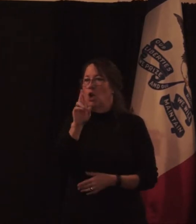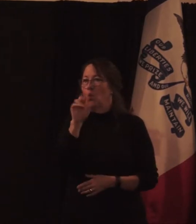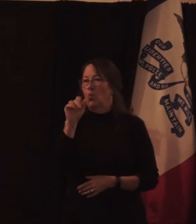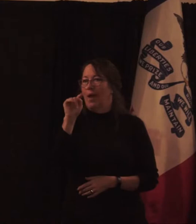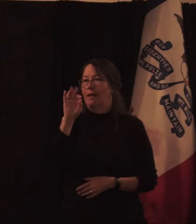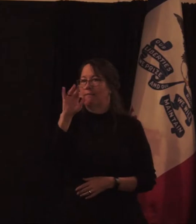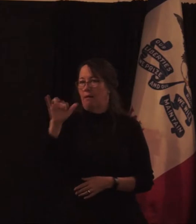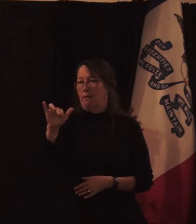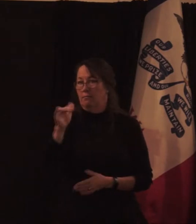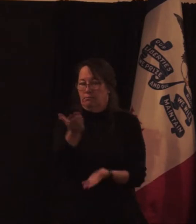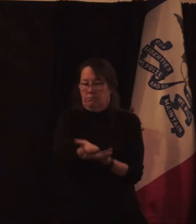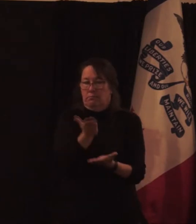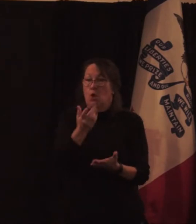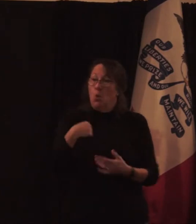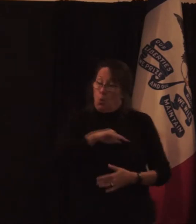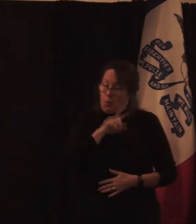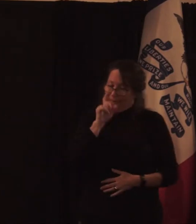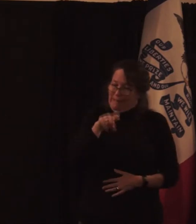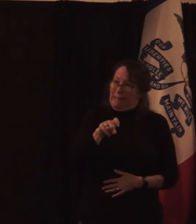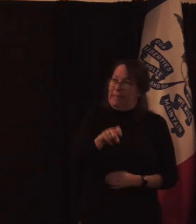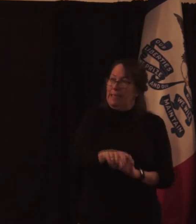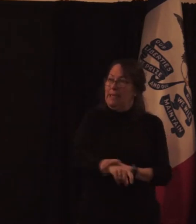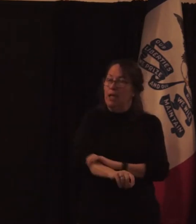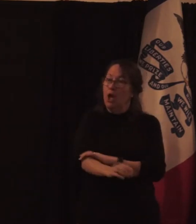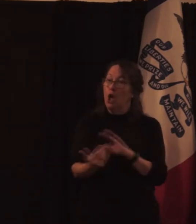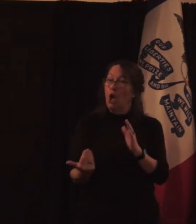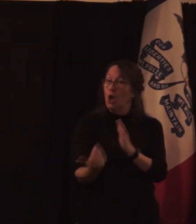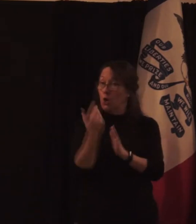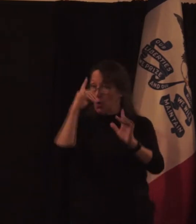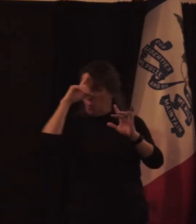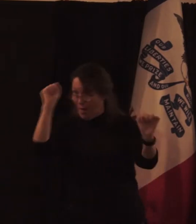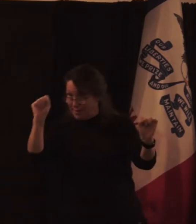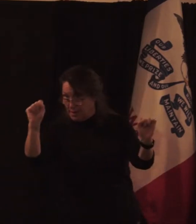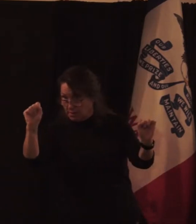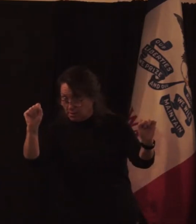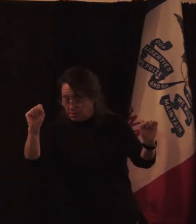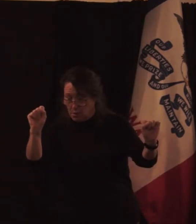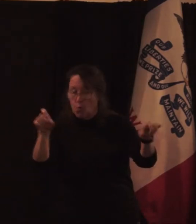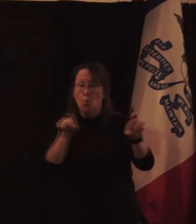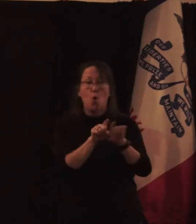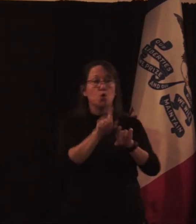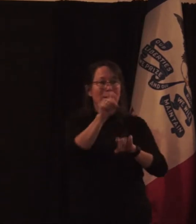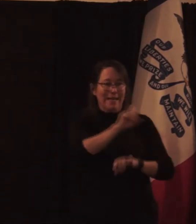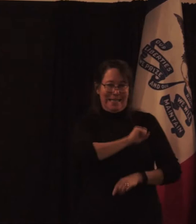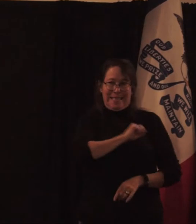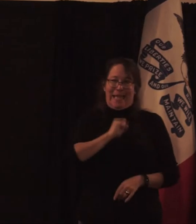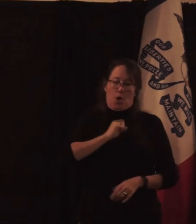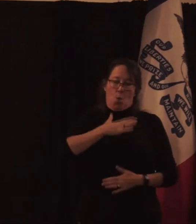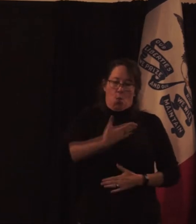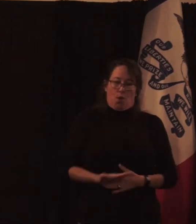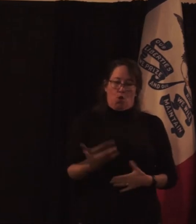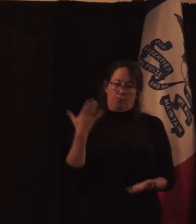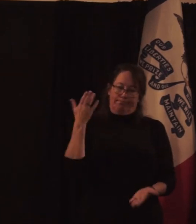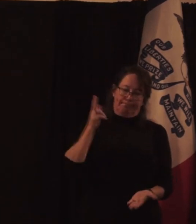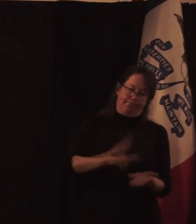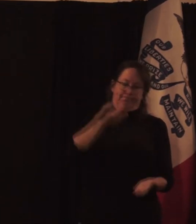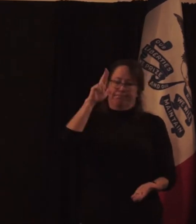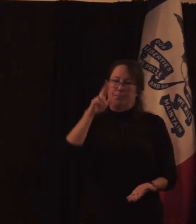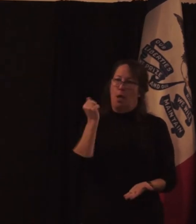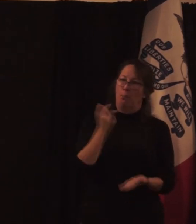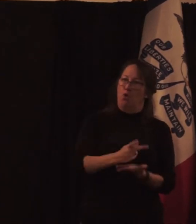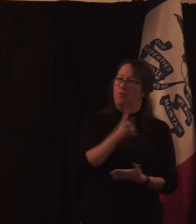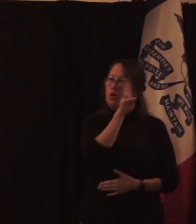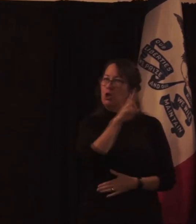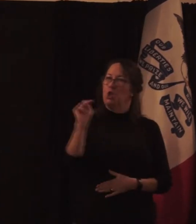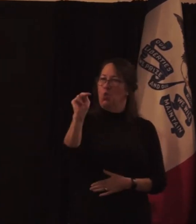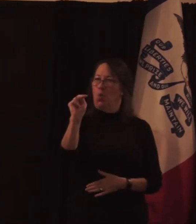And so what we need is not only a new president, we need a Senate that will ratify the United